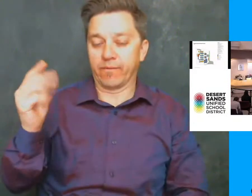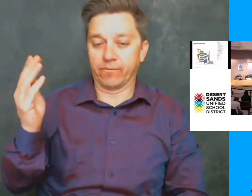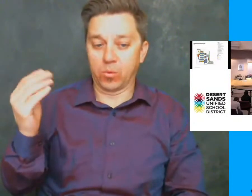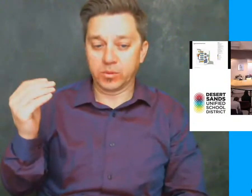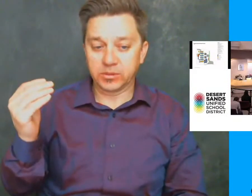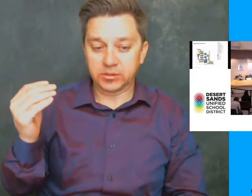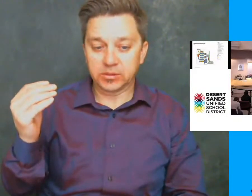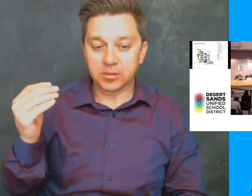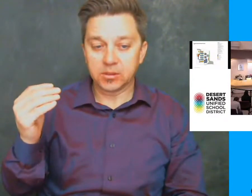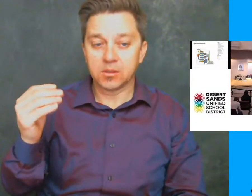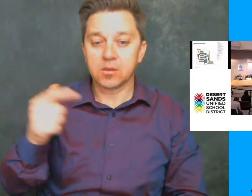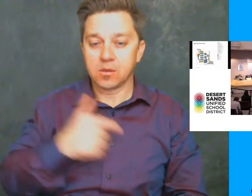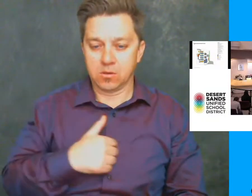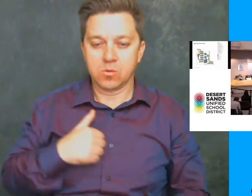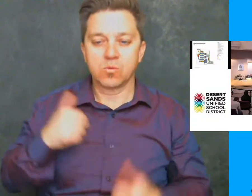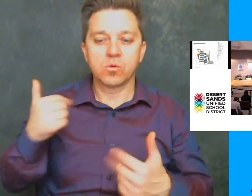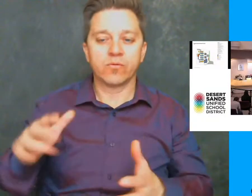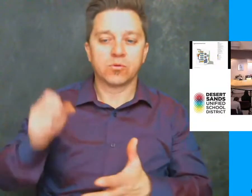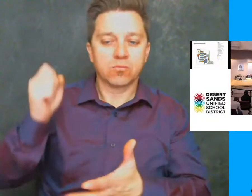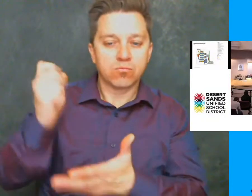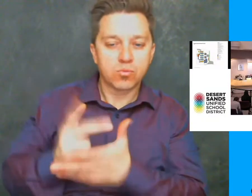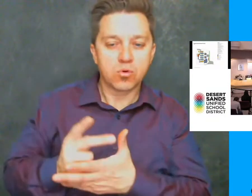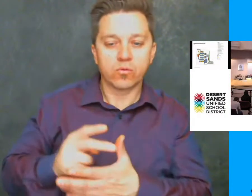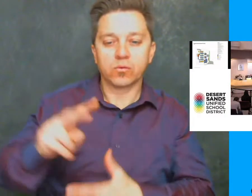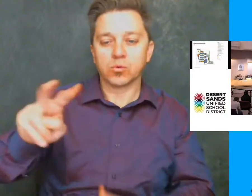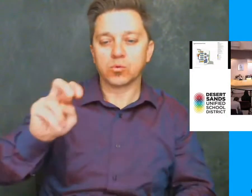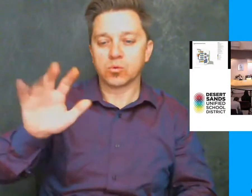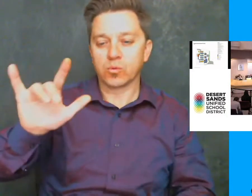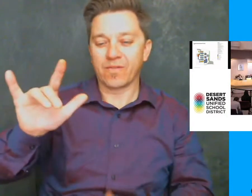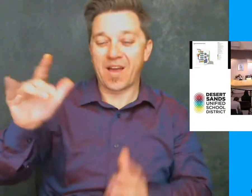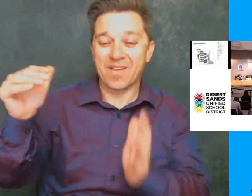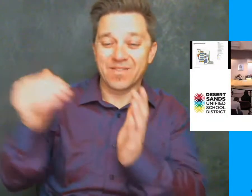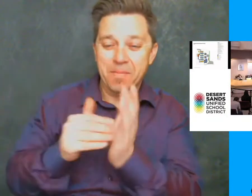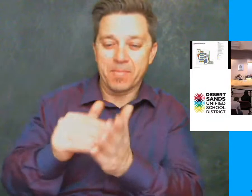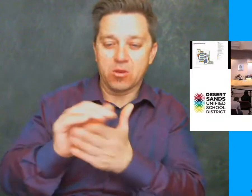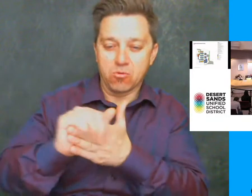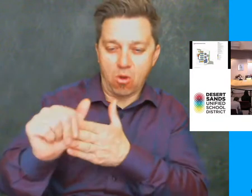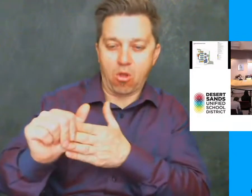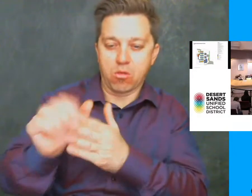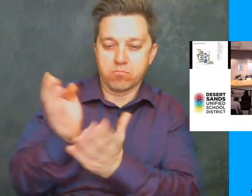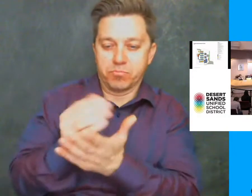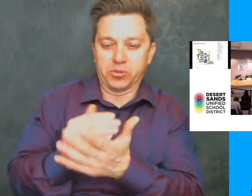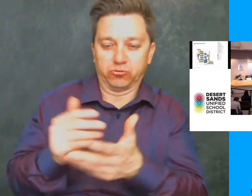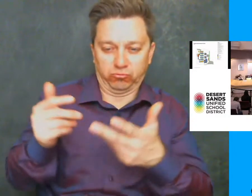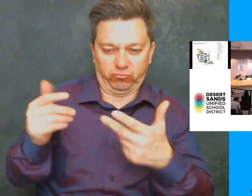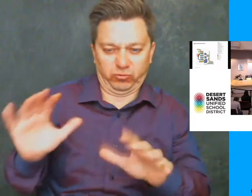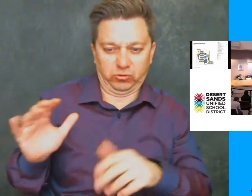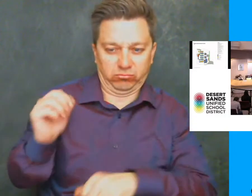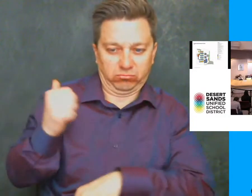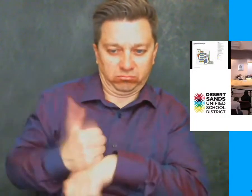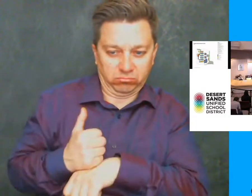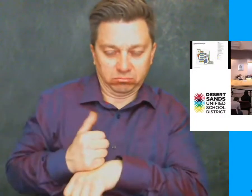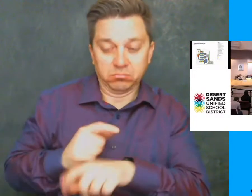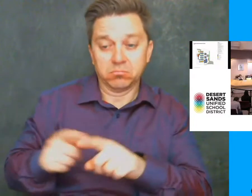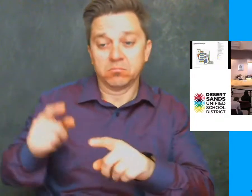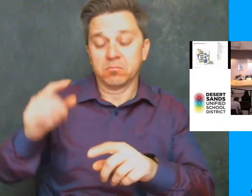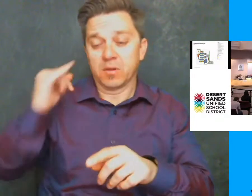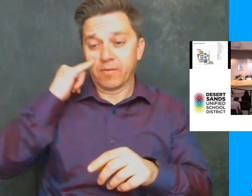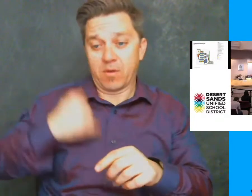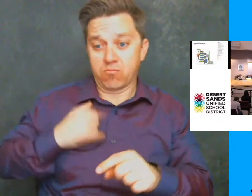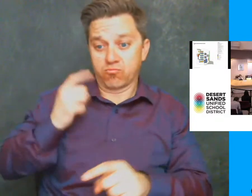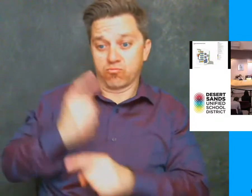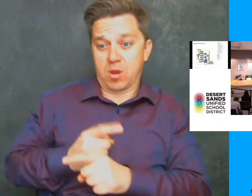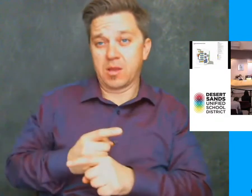2014, we approved a $225 million budget, but initially, if I'm correct, it was more